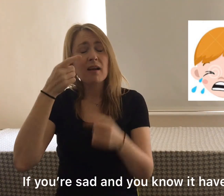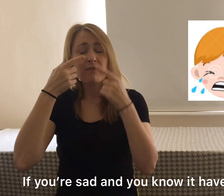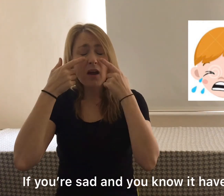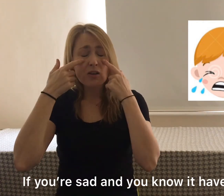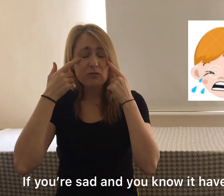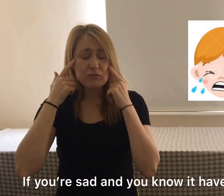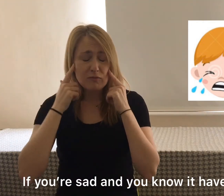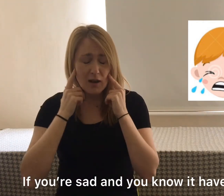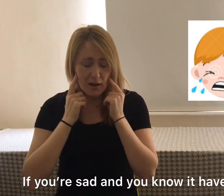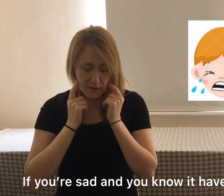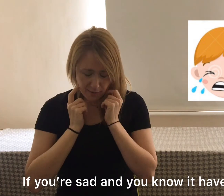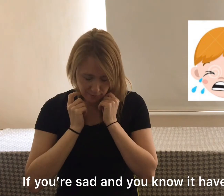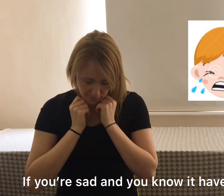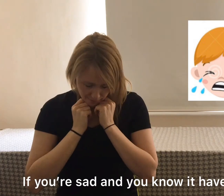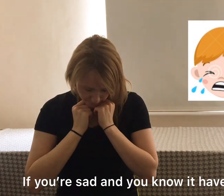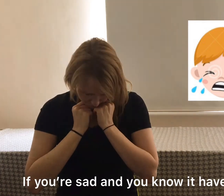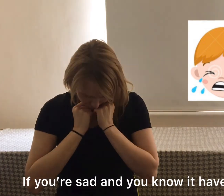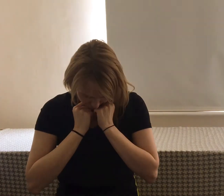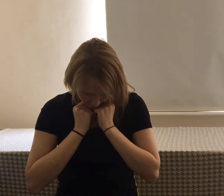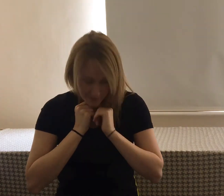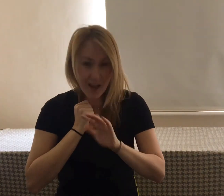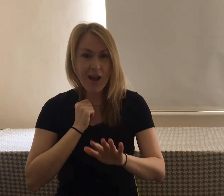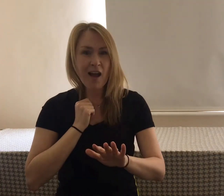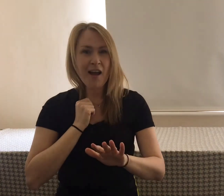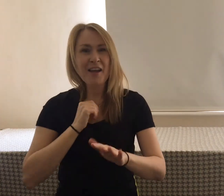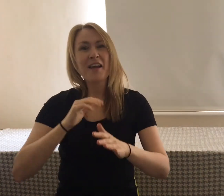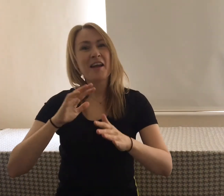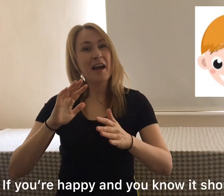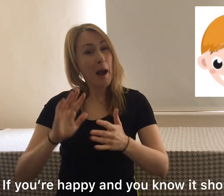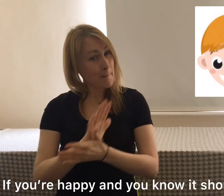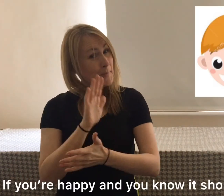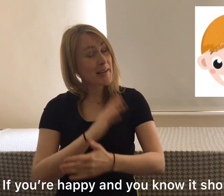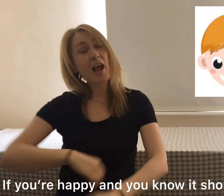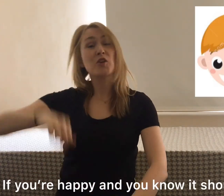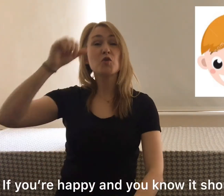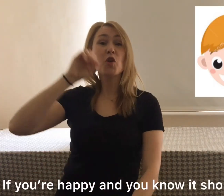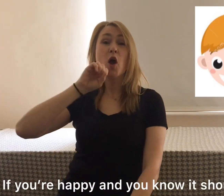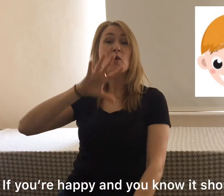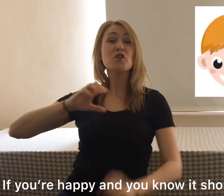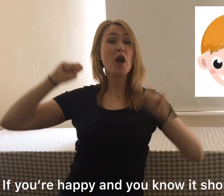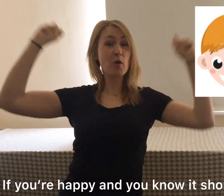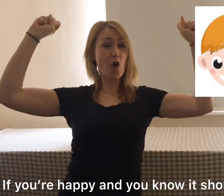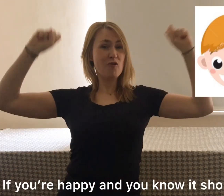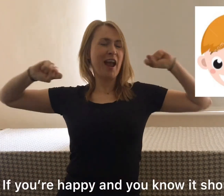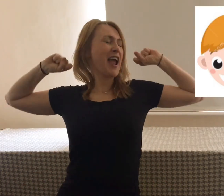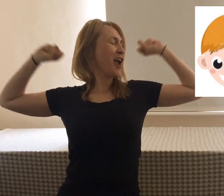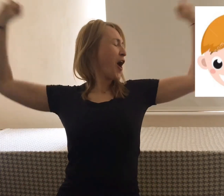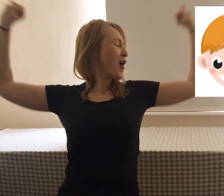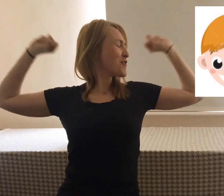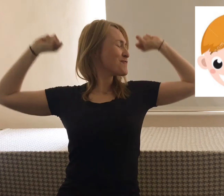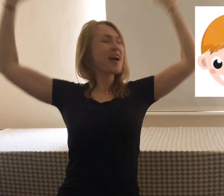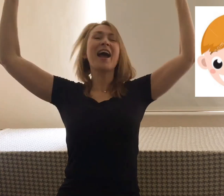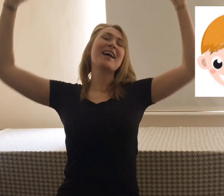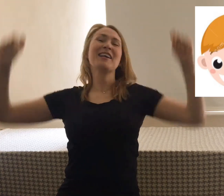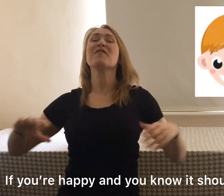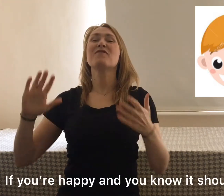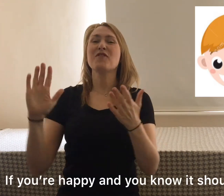a cry. If you're happy and you know it, shout hooray. If you're